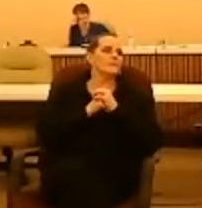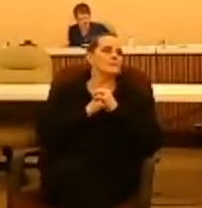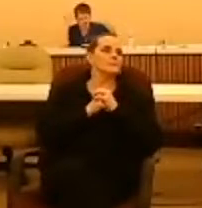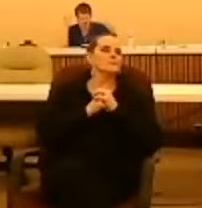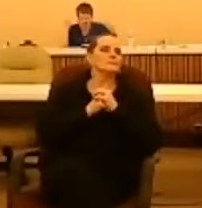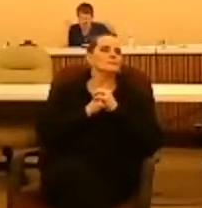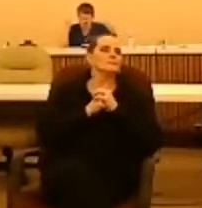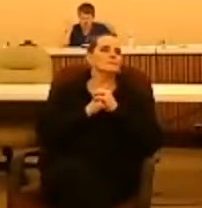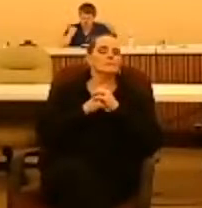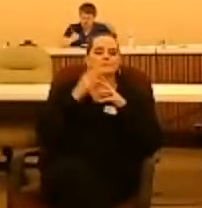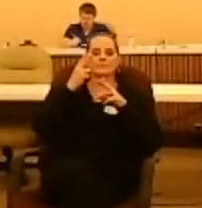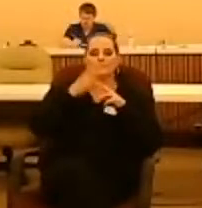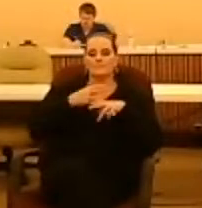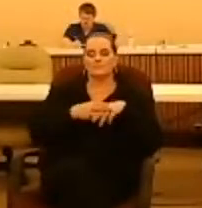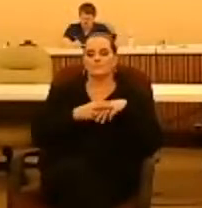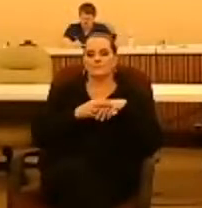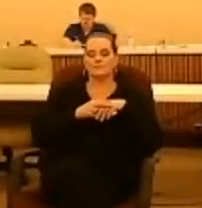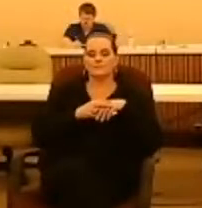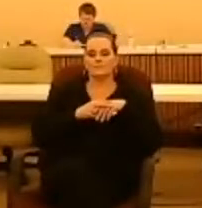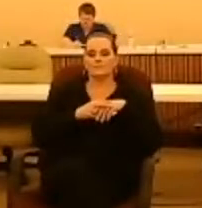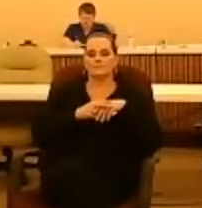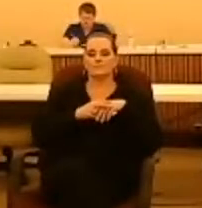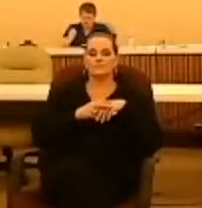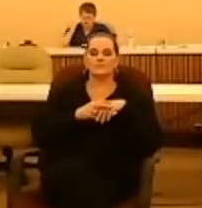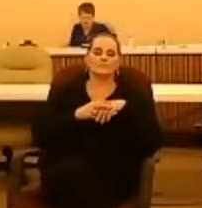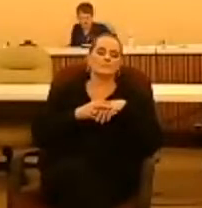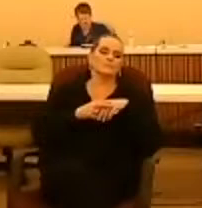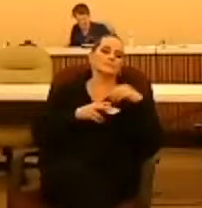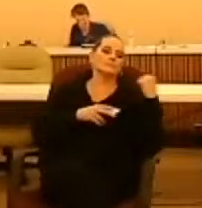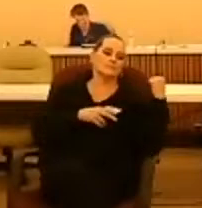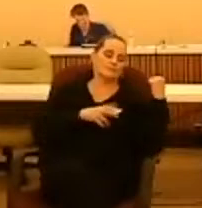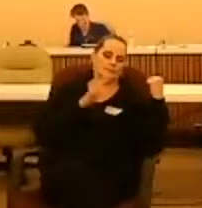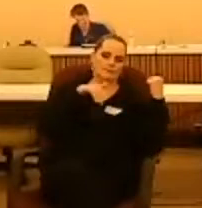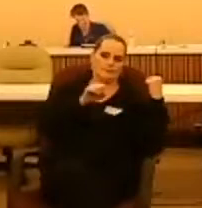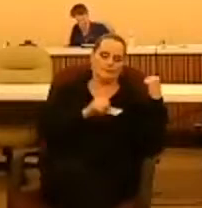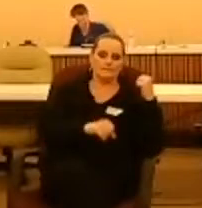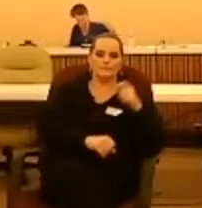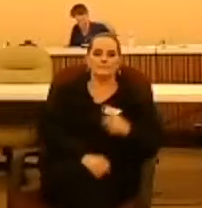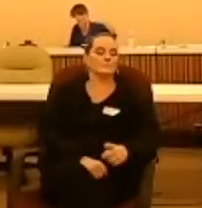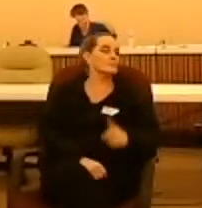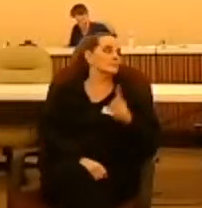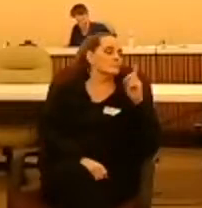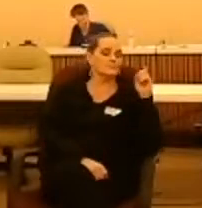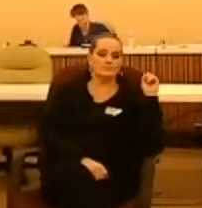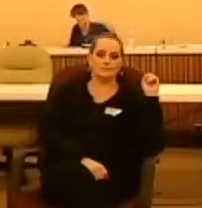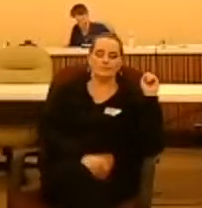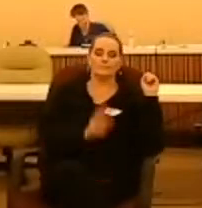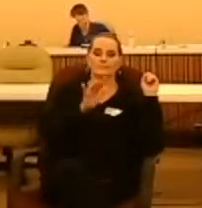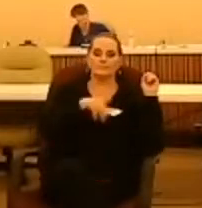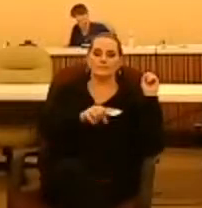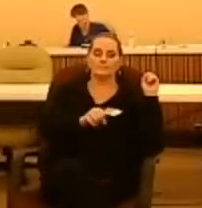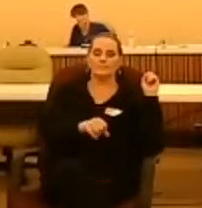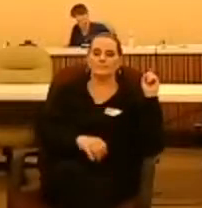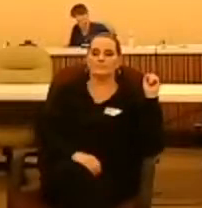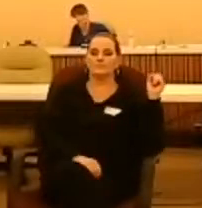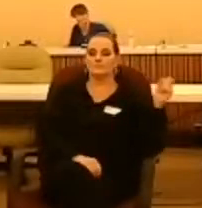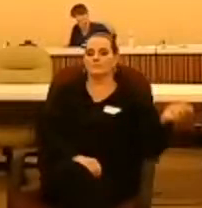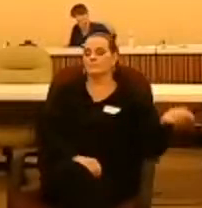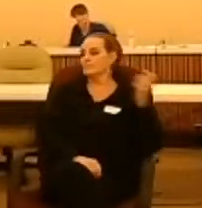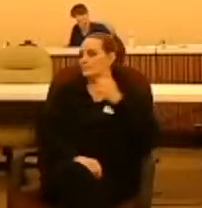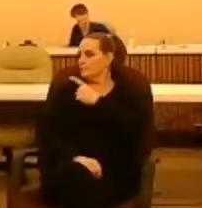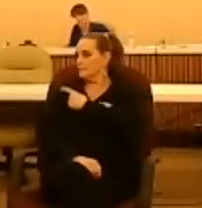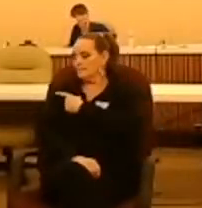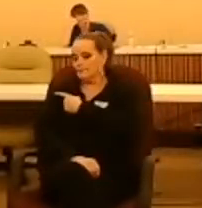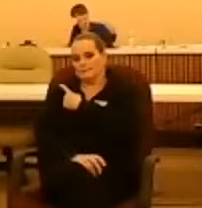Hearing none, please call the roll. Councilmember Barley? Aye. Councilmember Stafford? Aye.